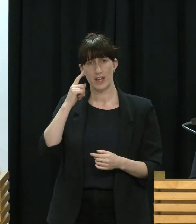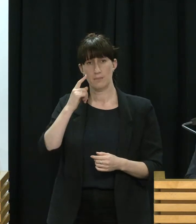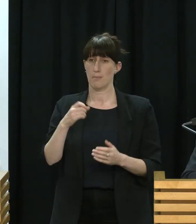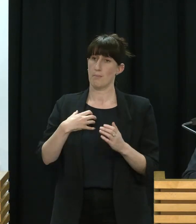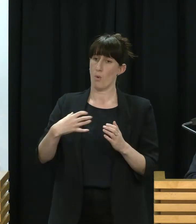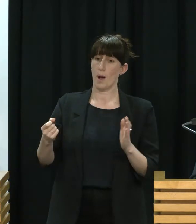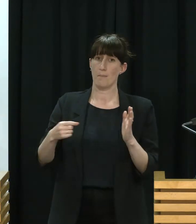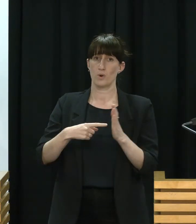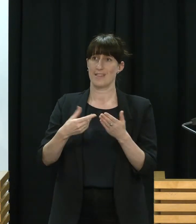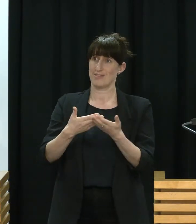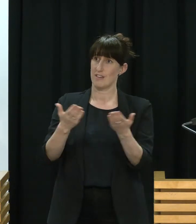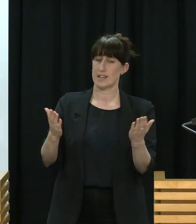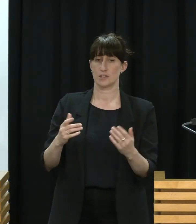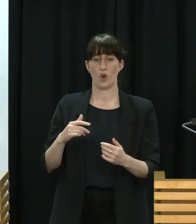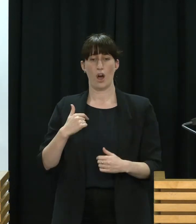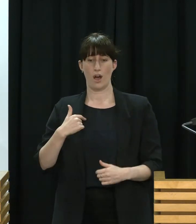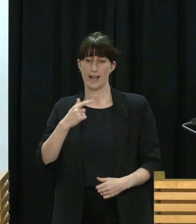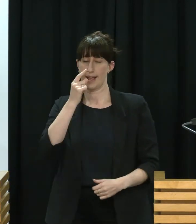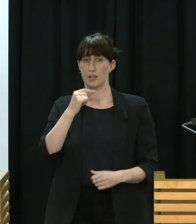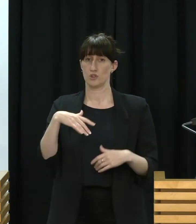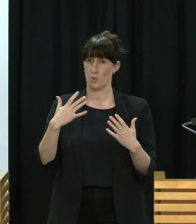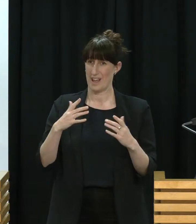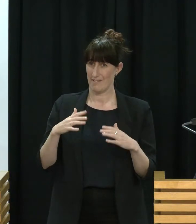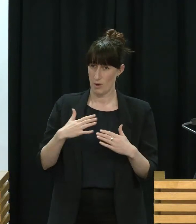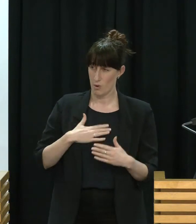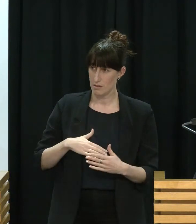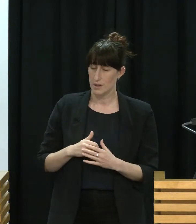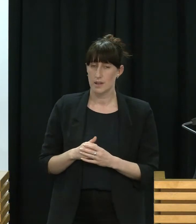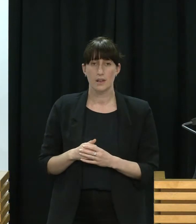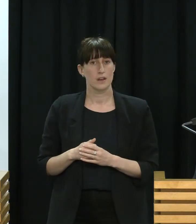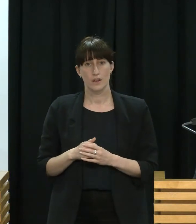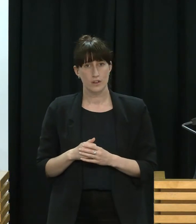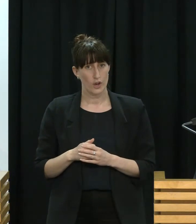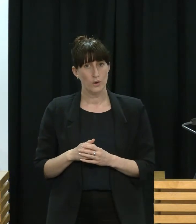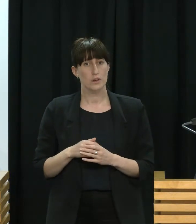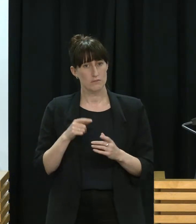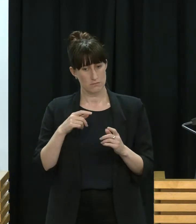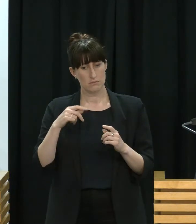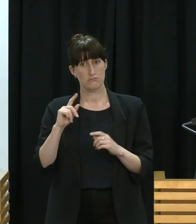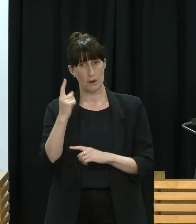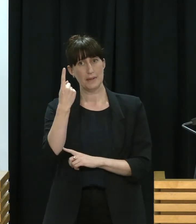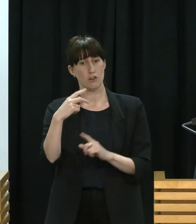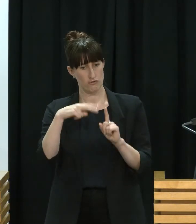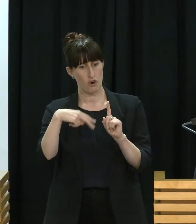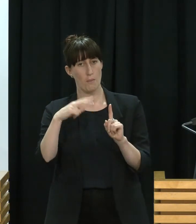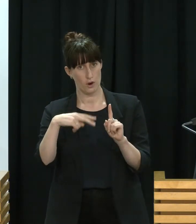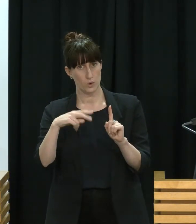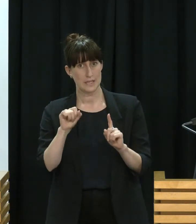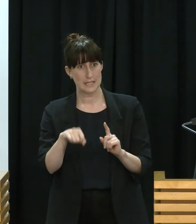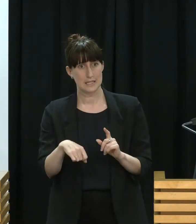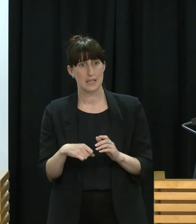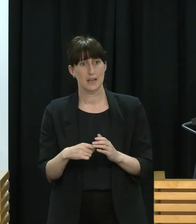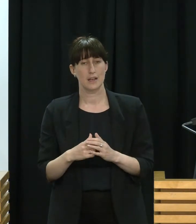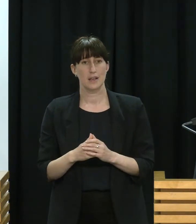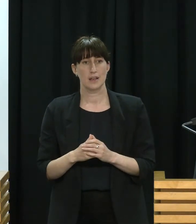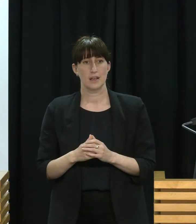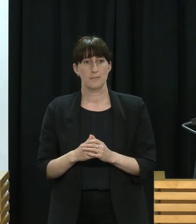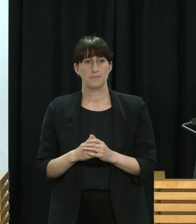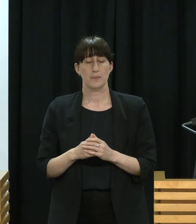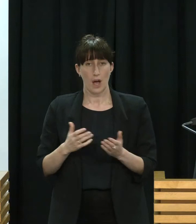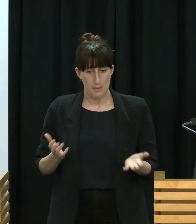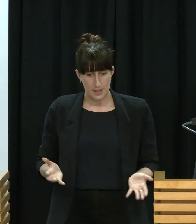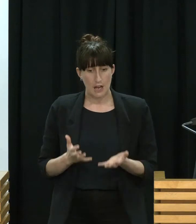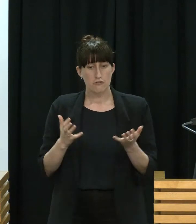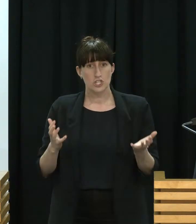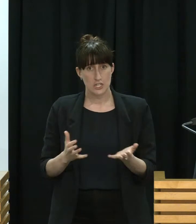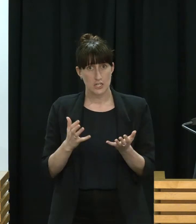I've said I think this is our third day in a row of doing this. I encourage people to use masks where they can't socially distance from others, where